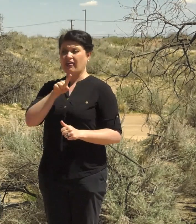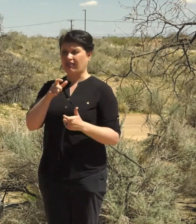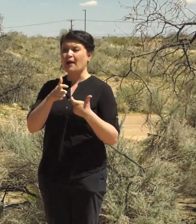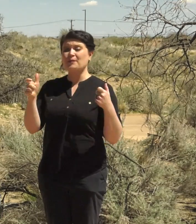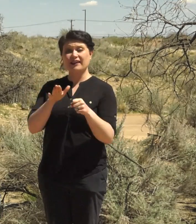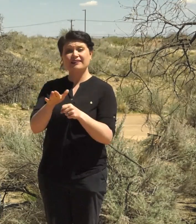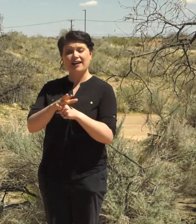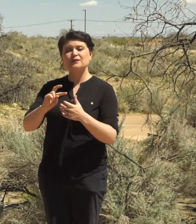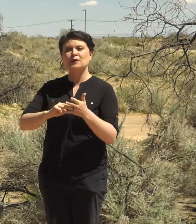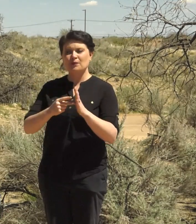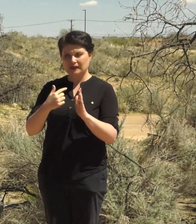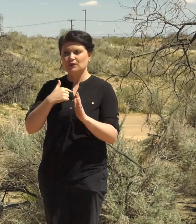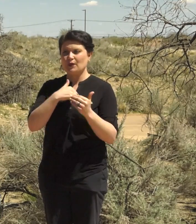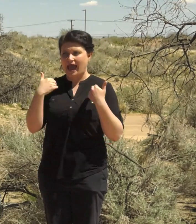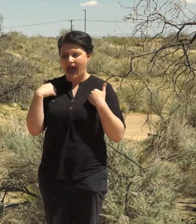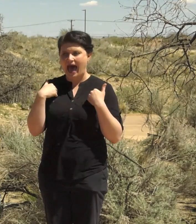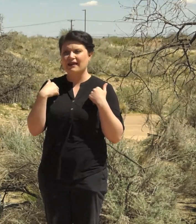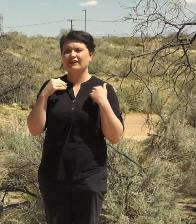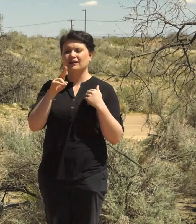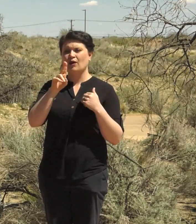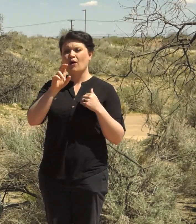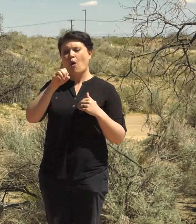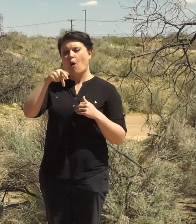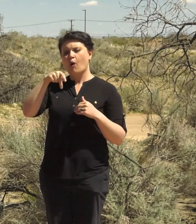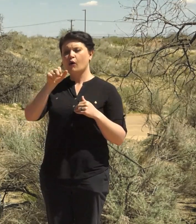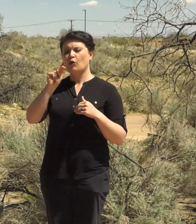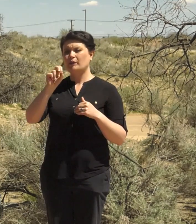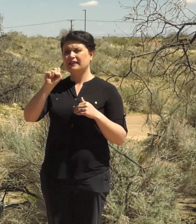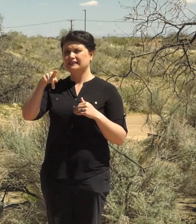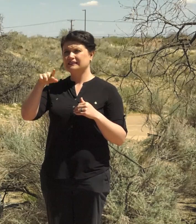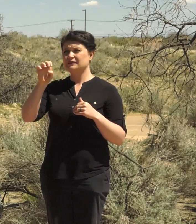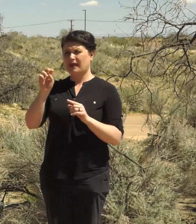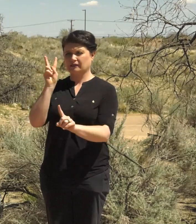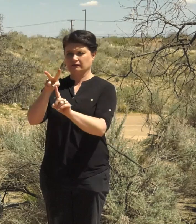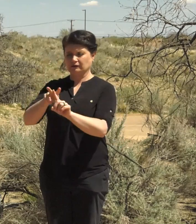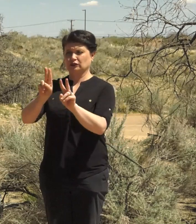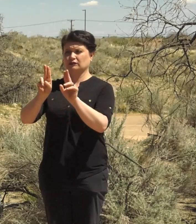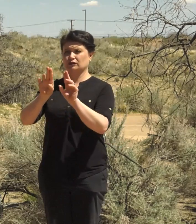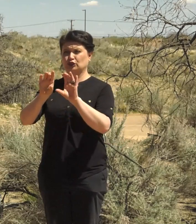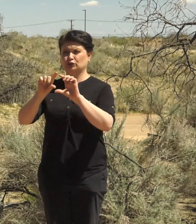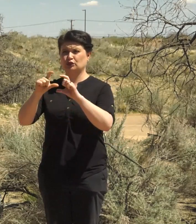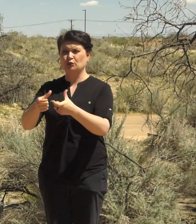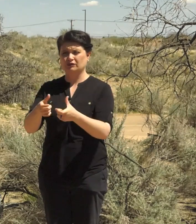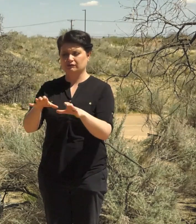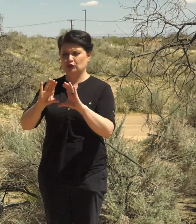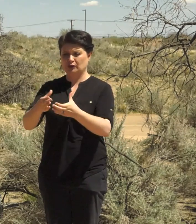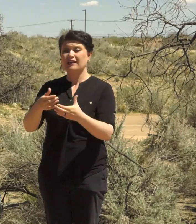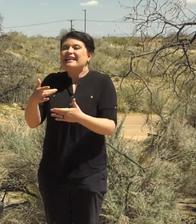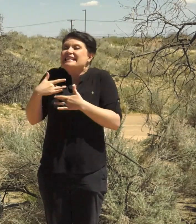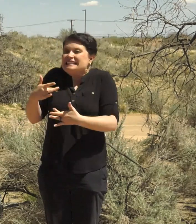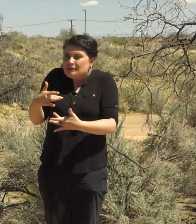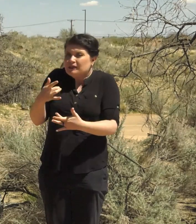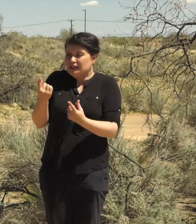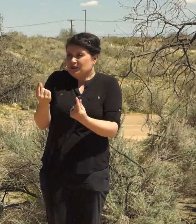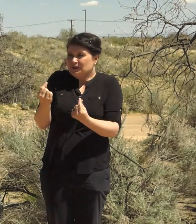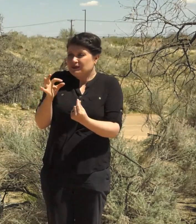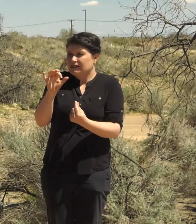wonderfully that we actually have a open space unit. You usually see them on fan boats rescuing people out of the Rio Grande.